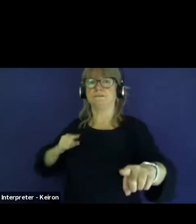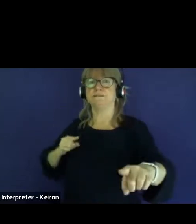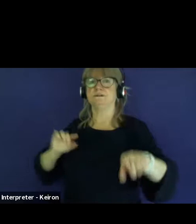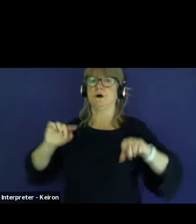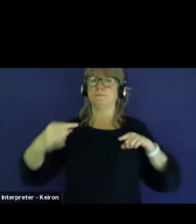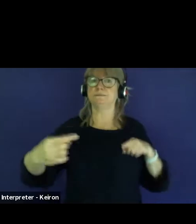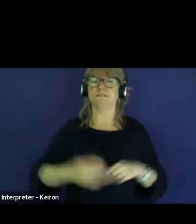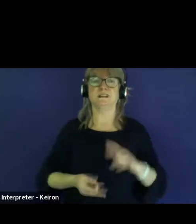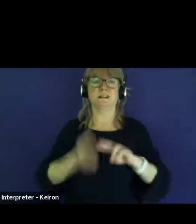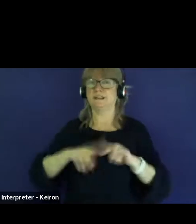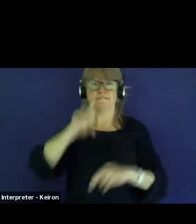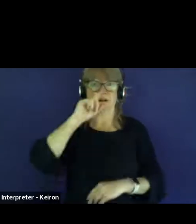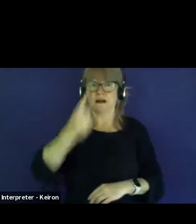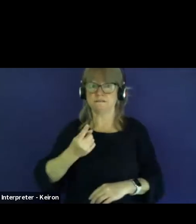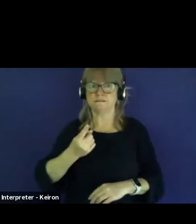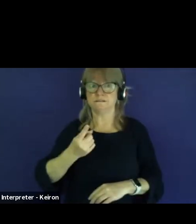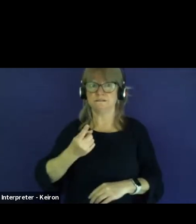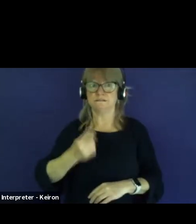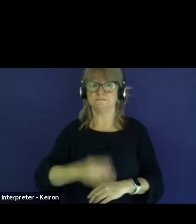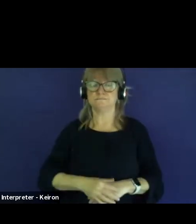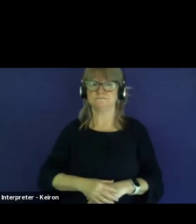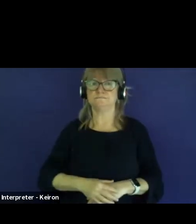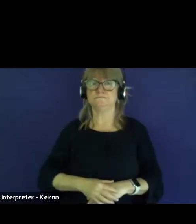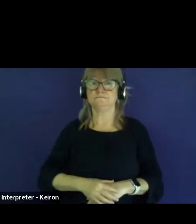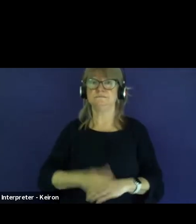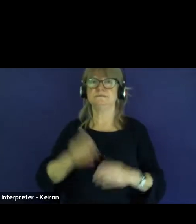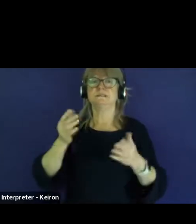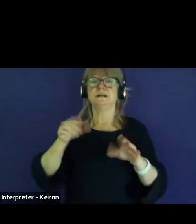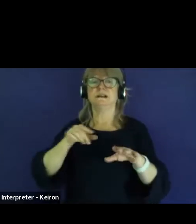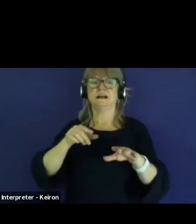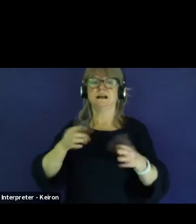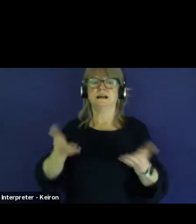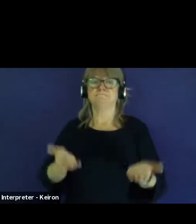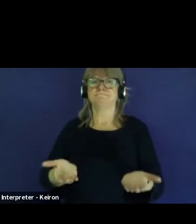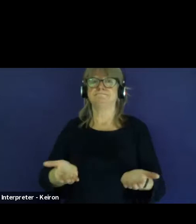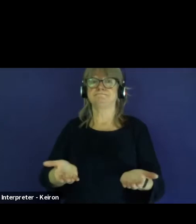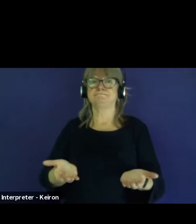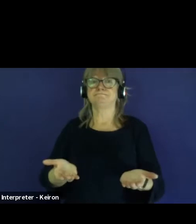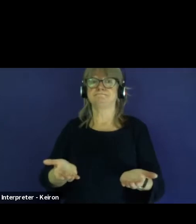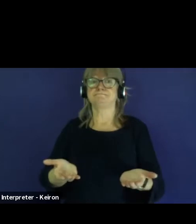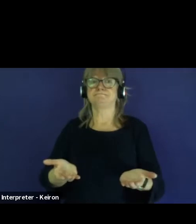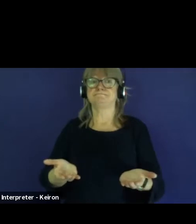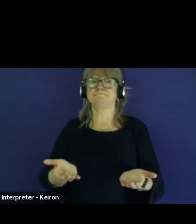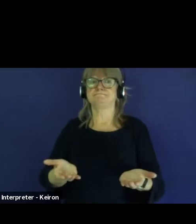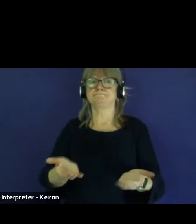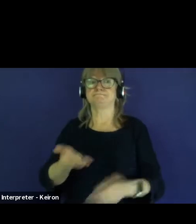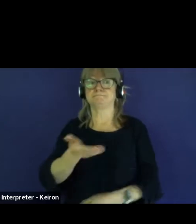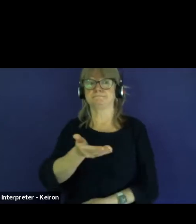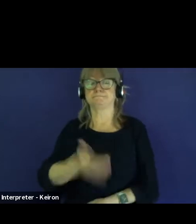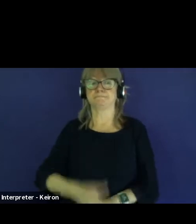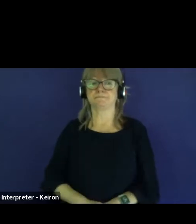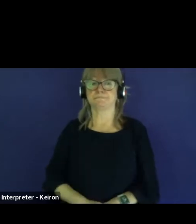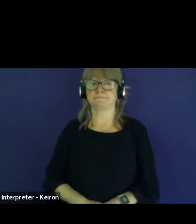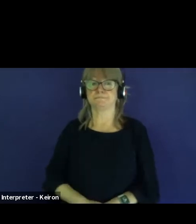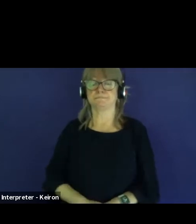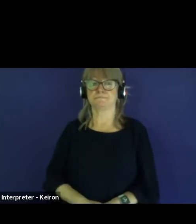too challenging, place our hands underneath our bottom and just bring our leg, our heel towards the